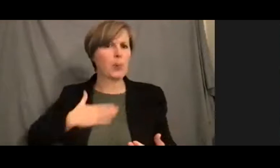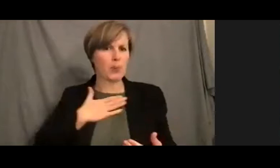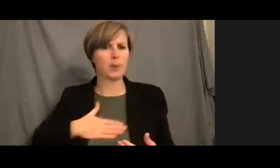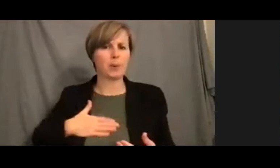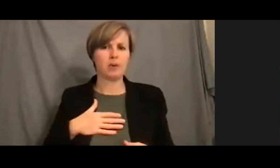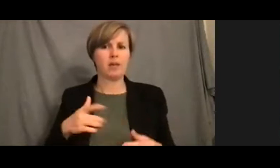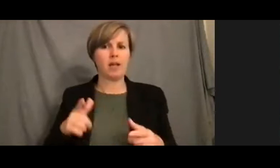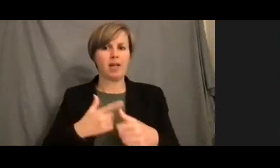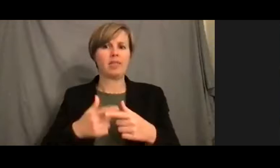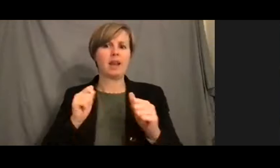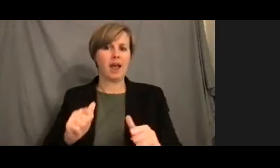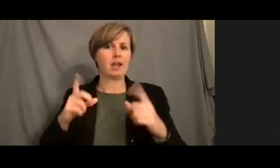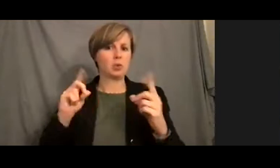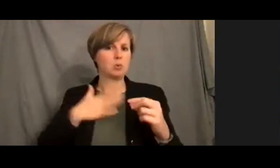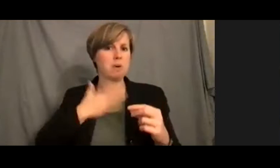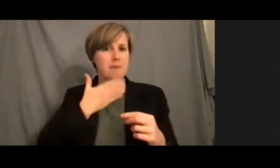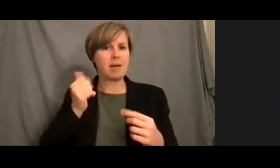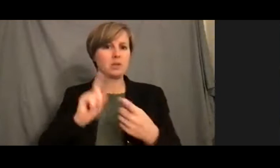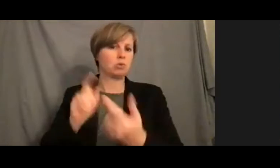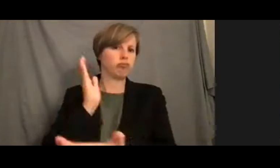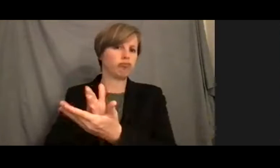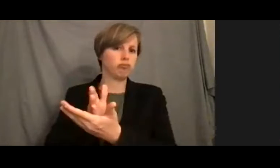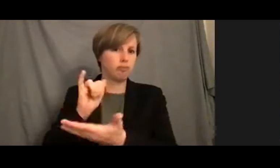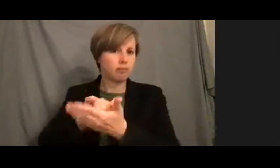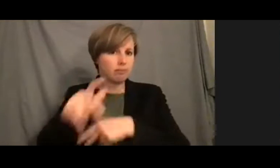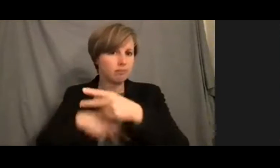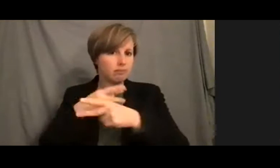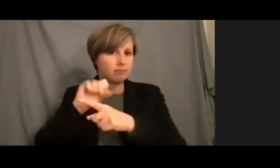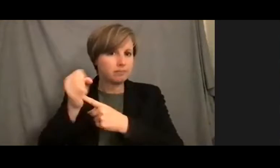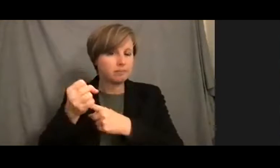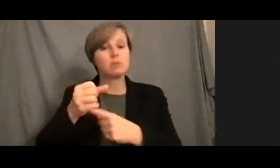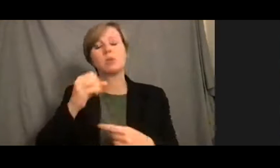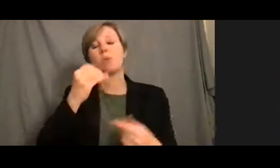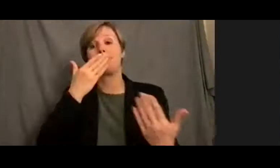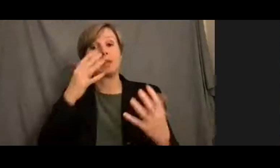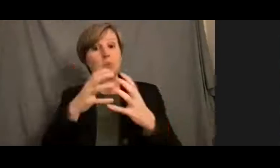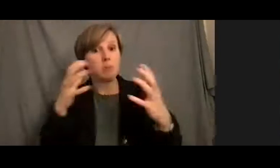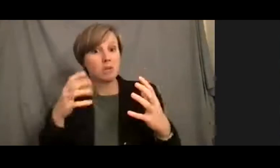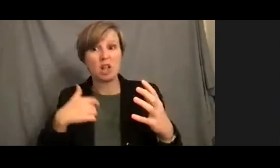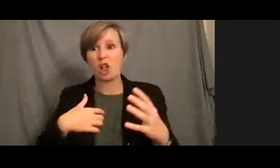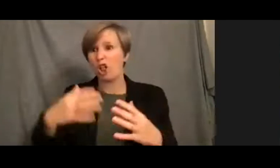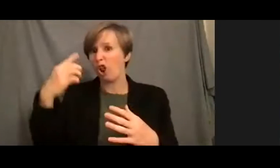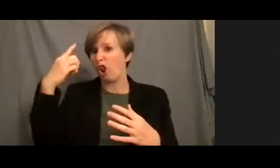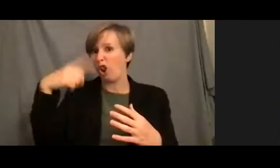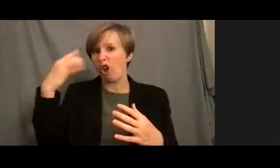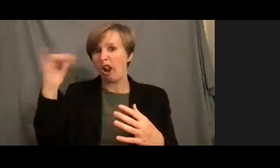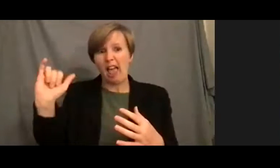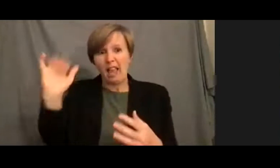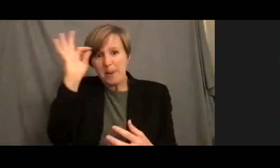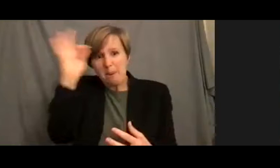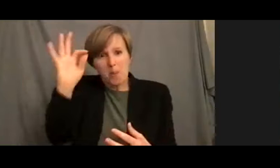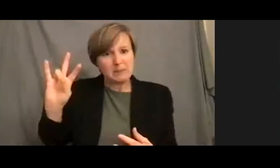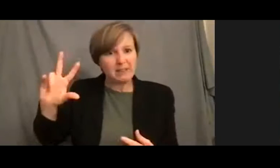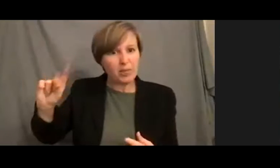so that I can do my best to put an end to it. And thank you very much. And it looks like we're just ending here at 7:30.